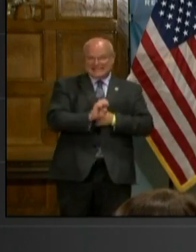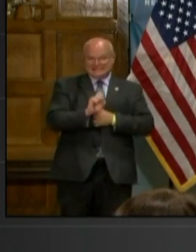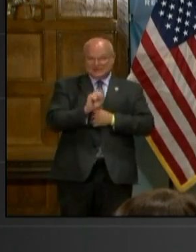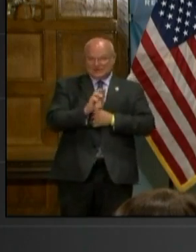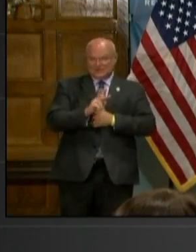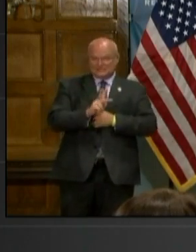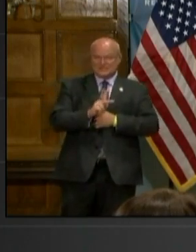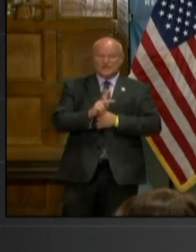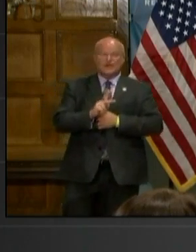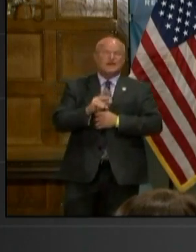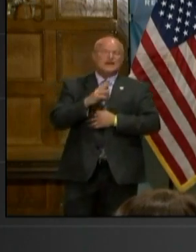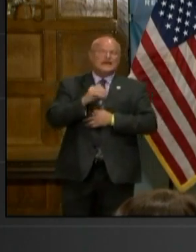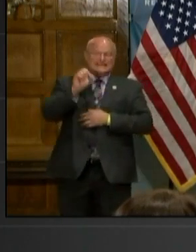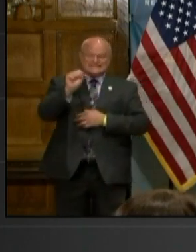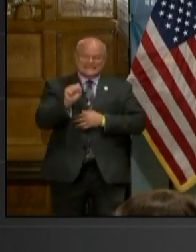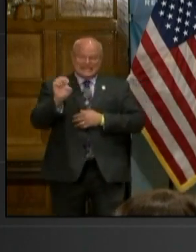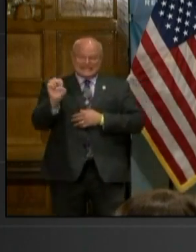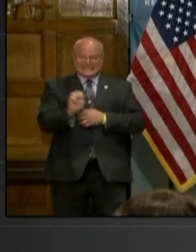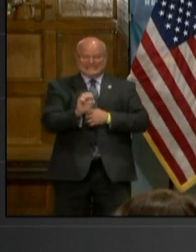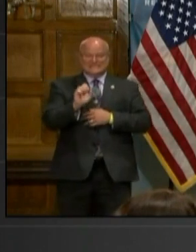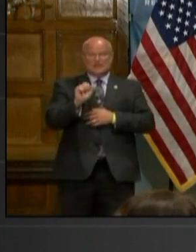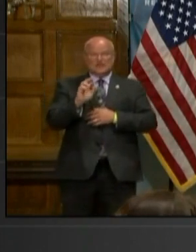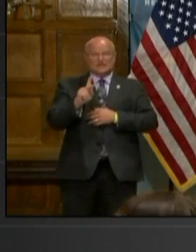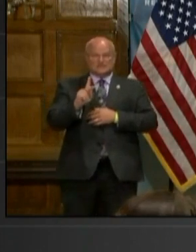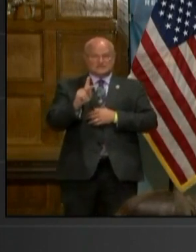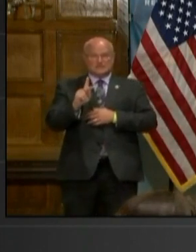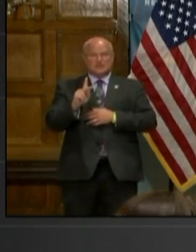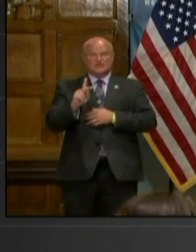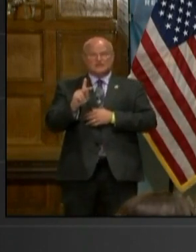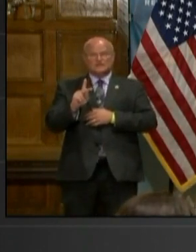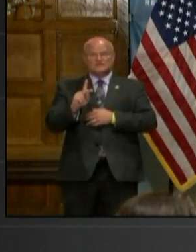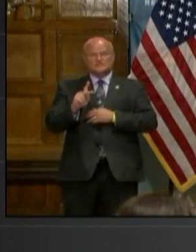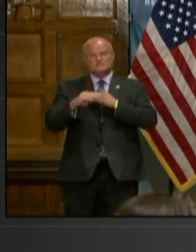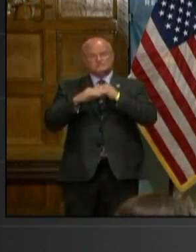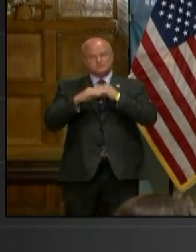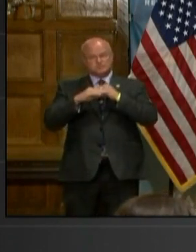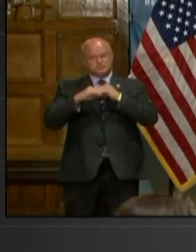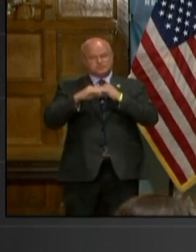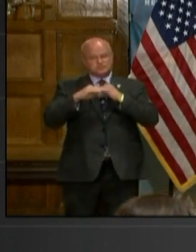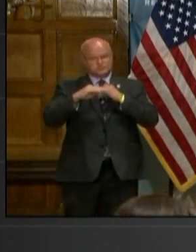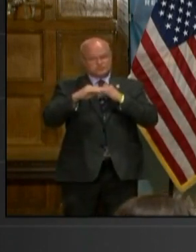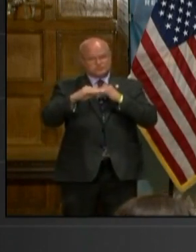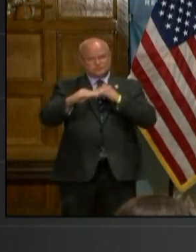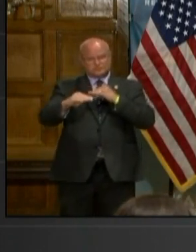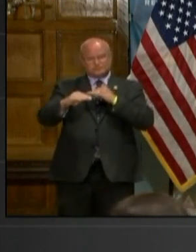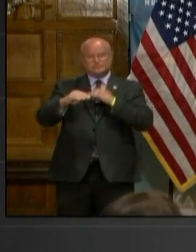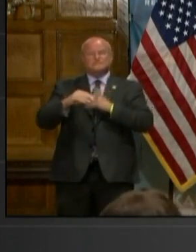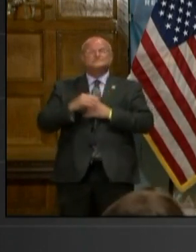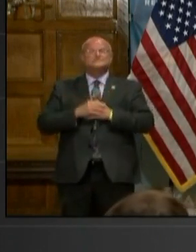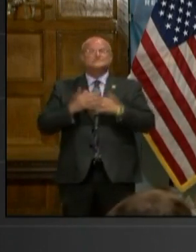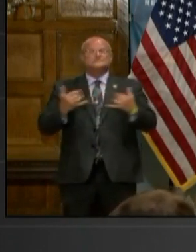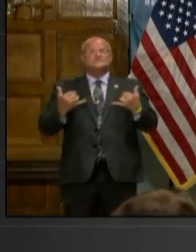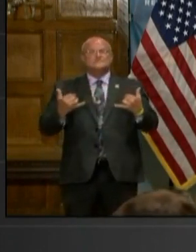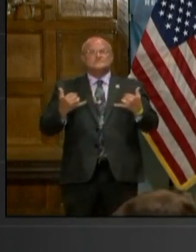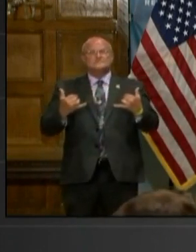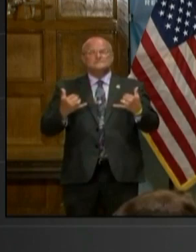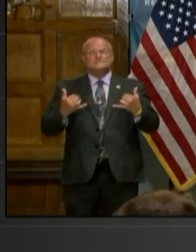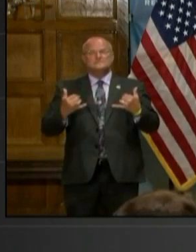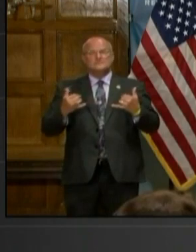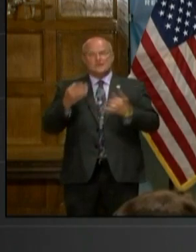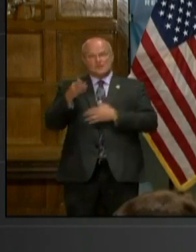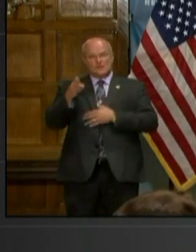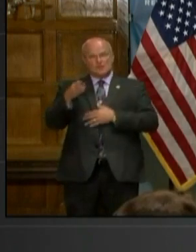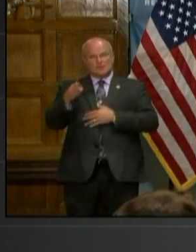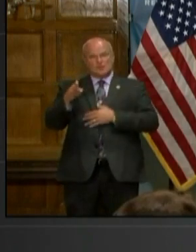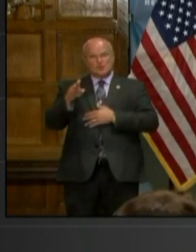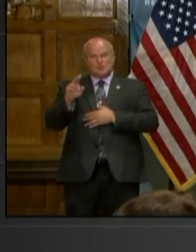Arkansas, and Southeast Arkansas has been fairly steady. You look at the